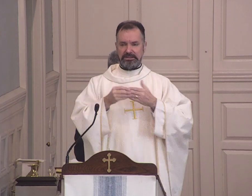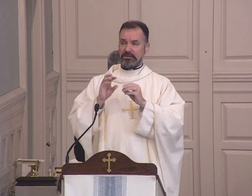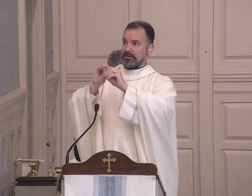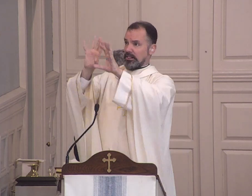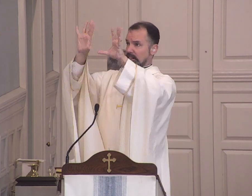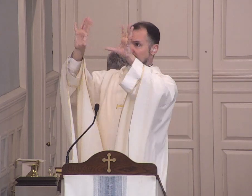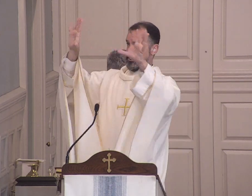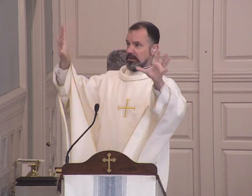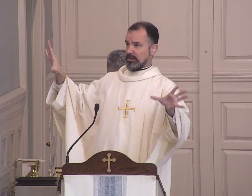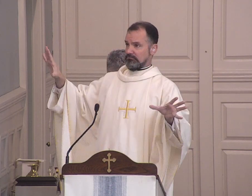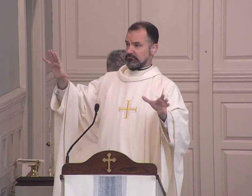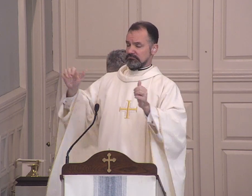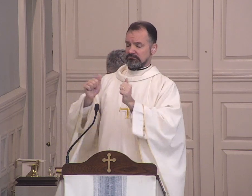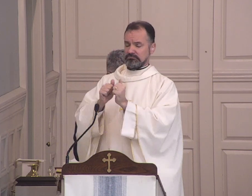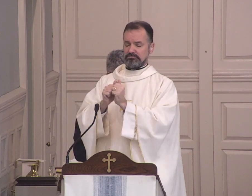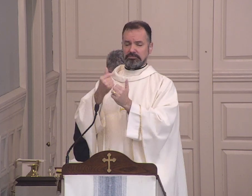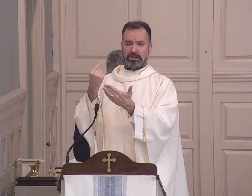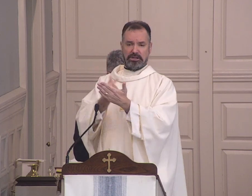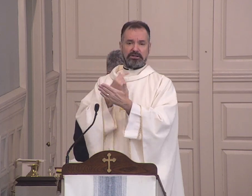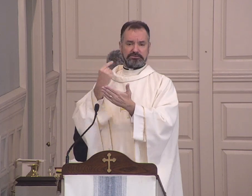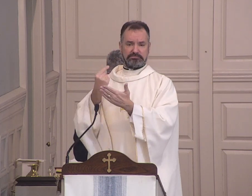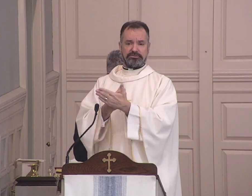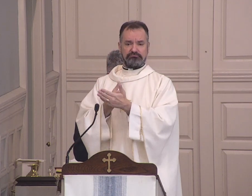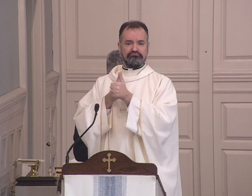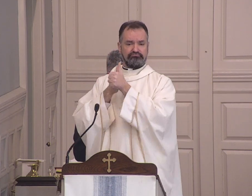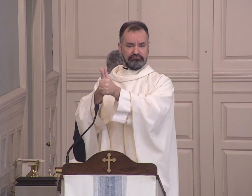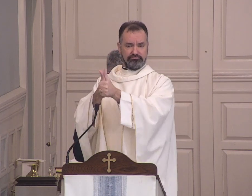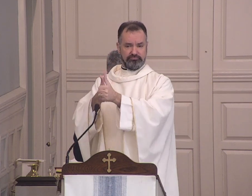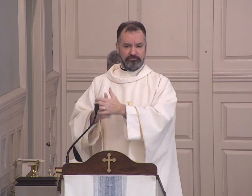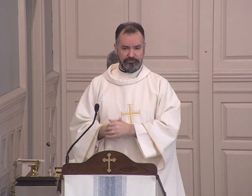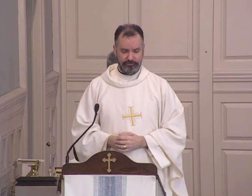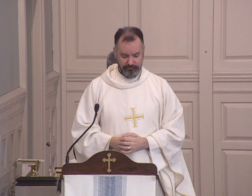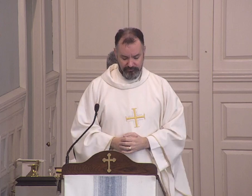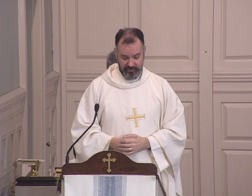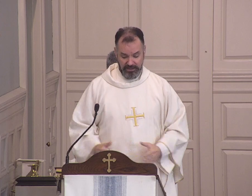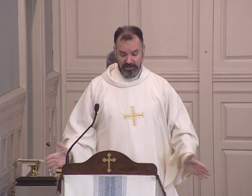light through the gospel.